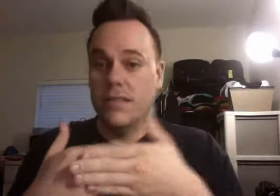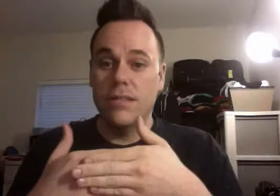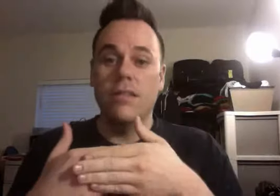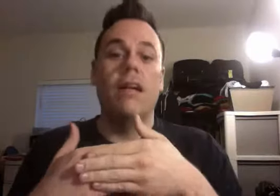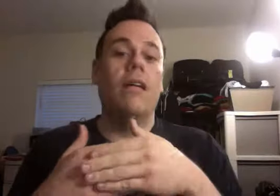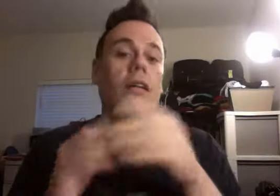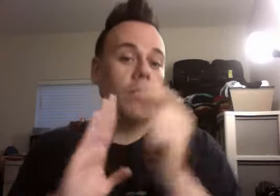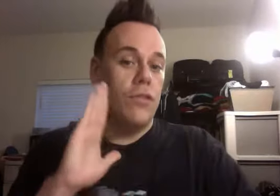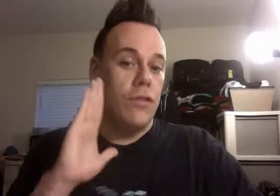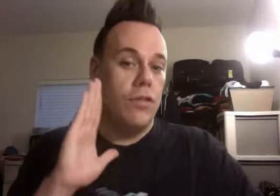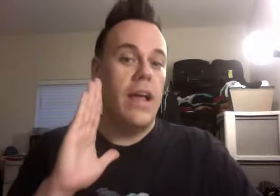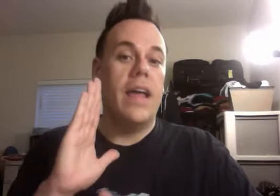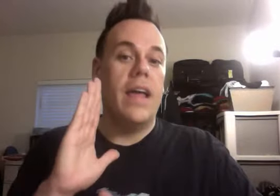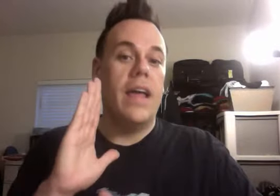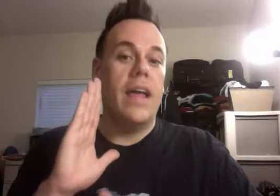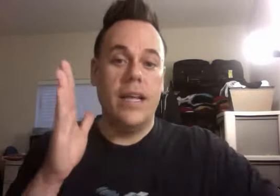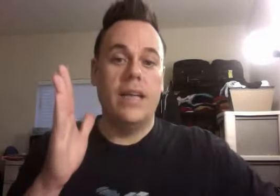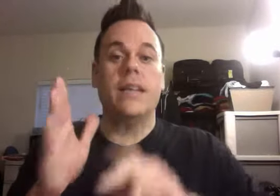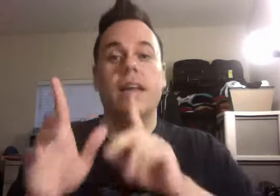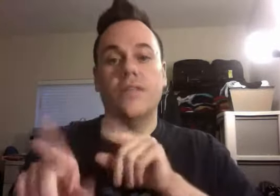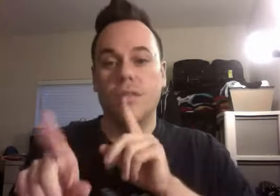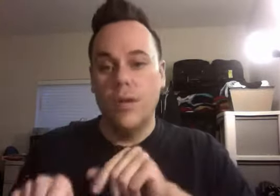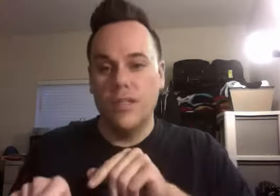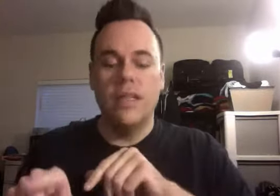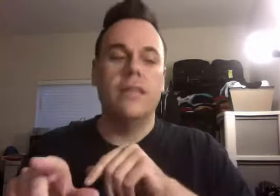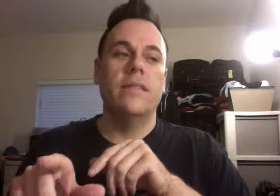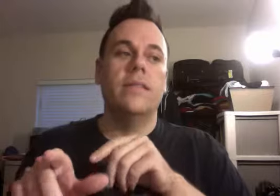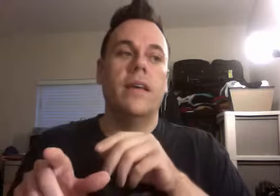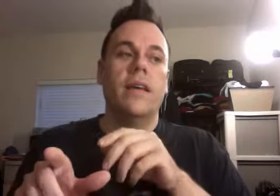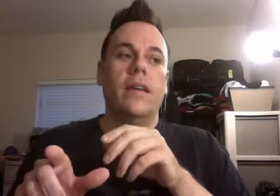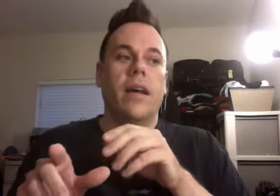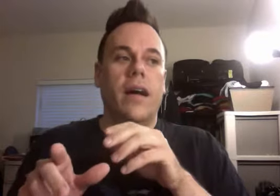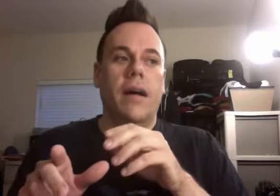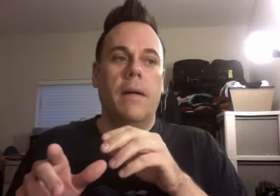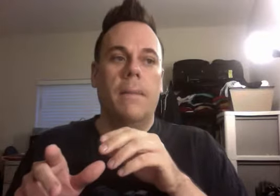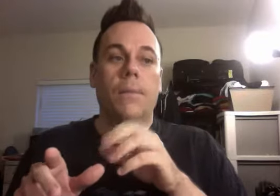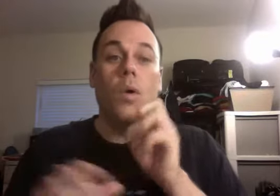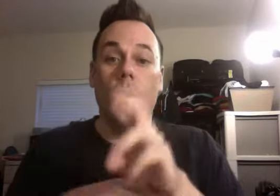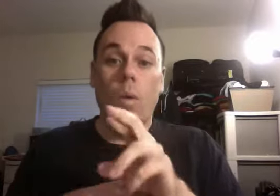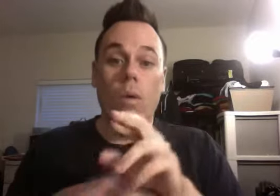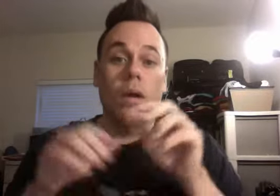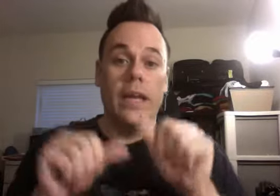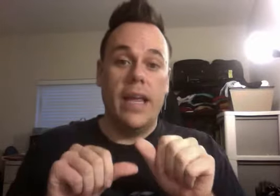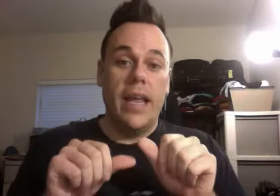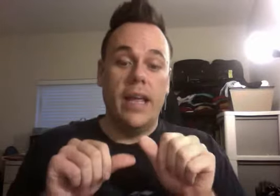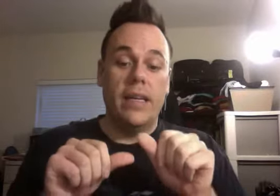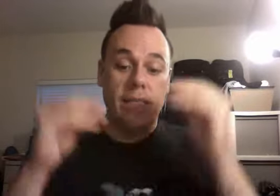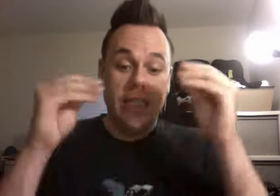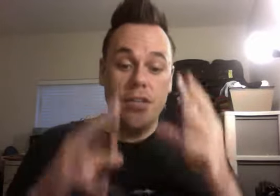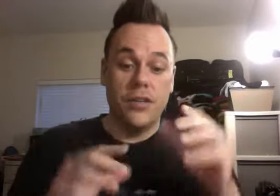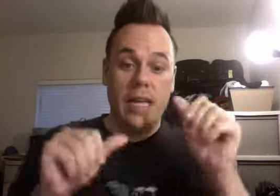next article and they read it, they answer the questions. Um, or the teacher